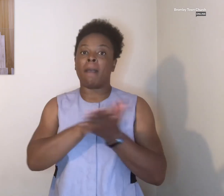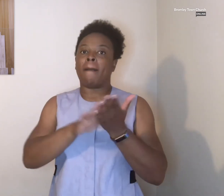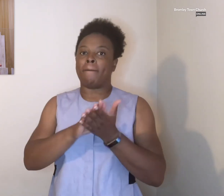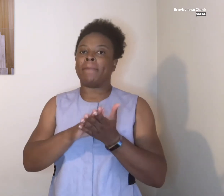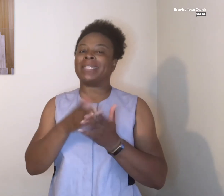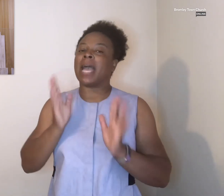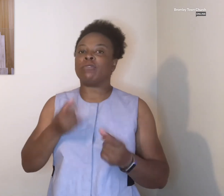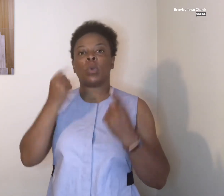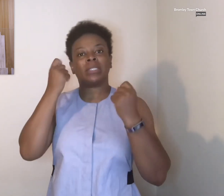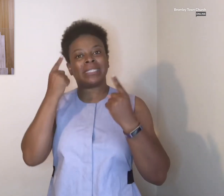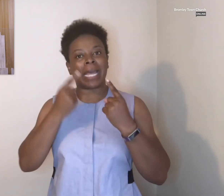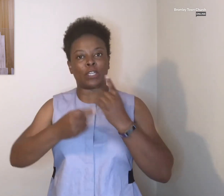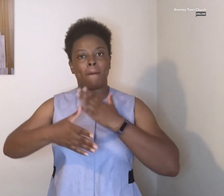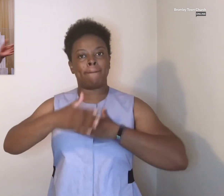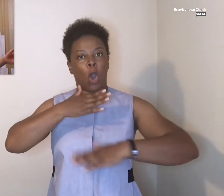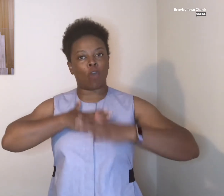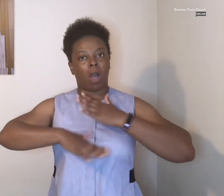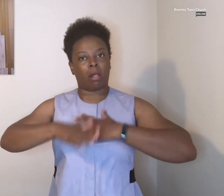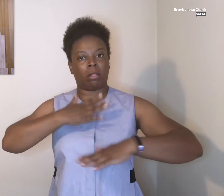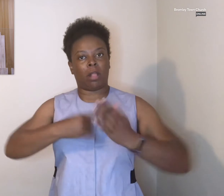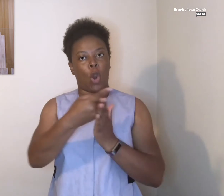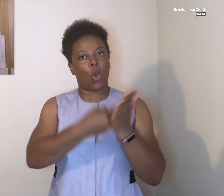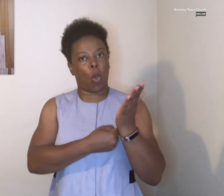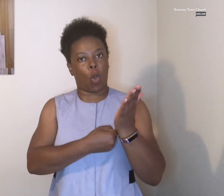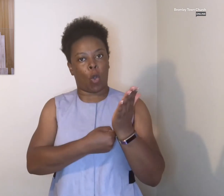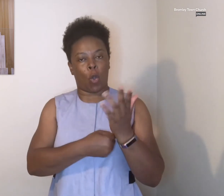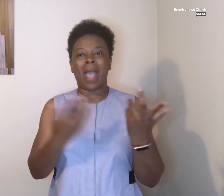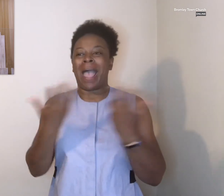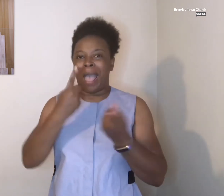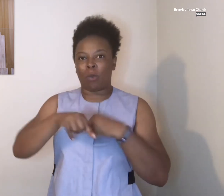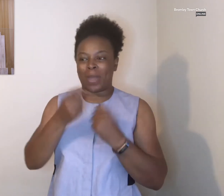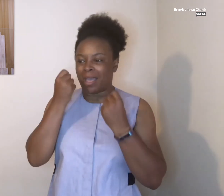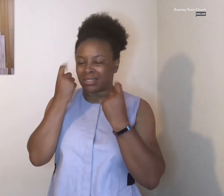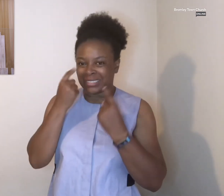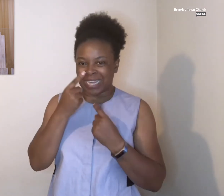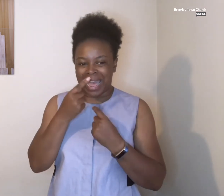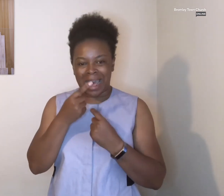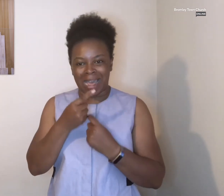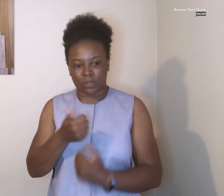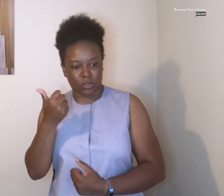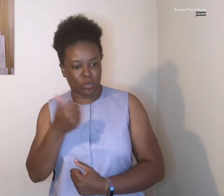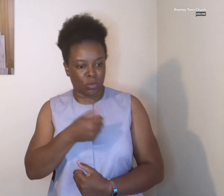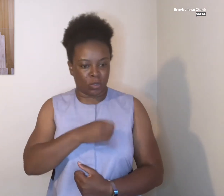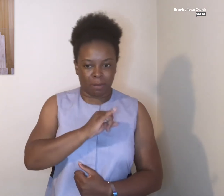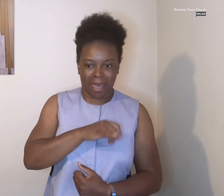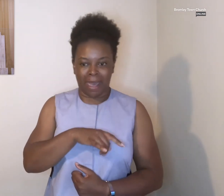to differentiate between good and evil. And if we assume a moral law, then we're